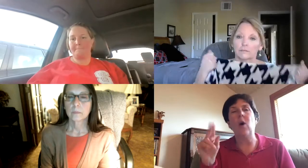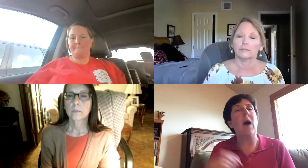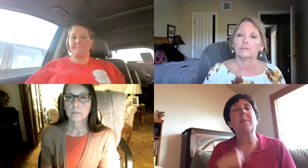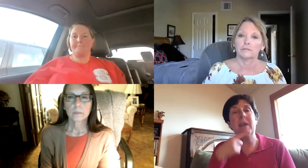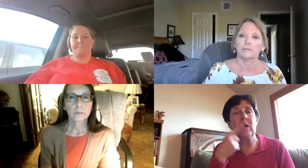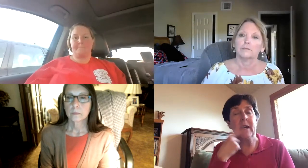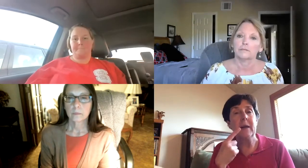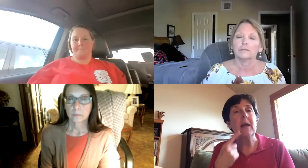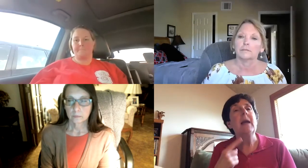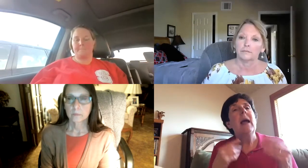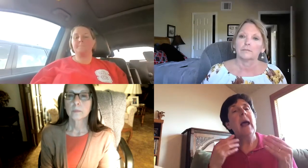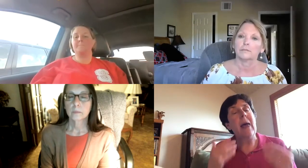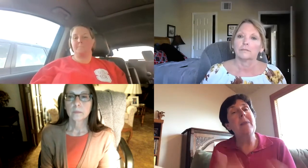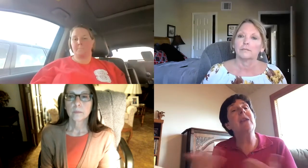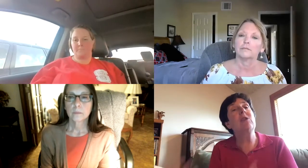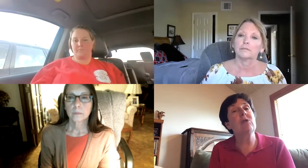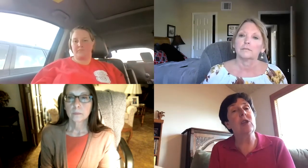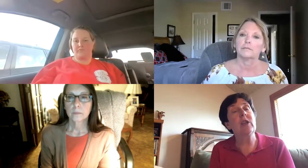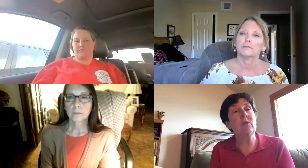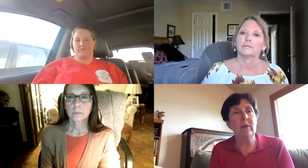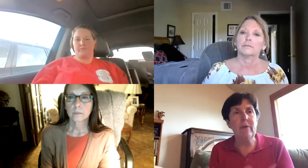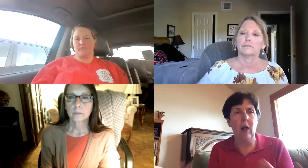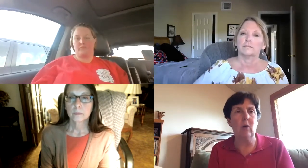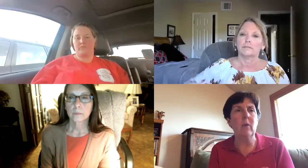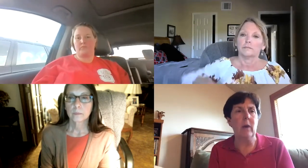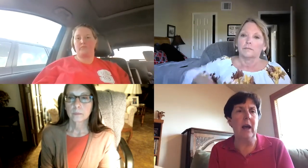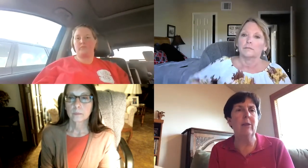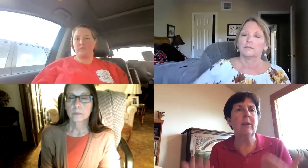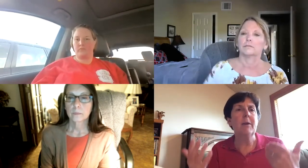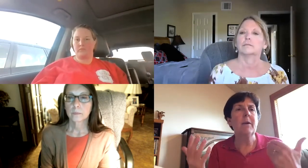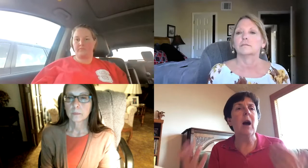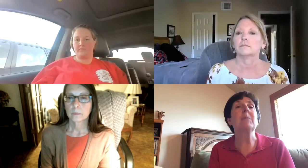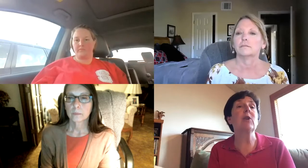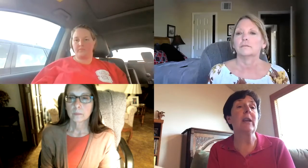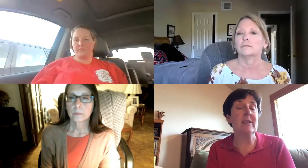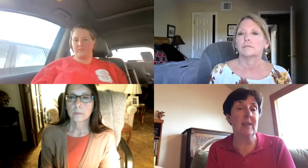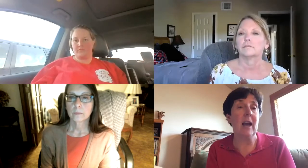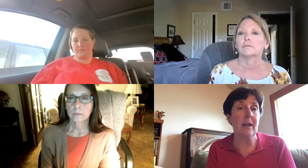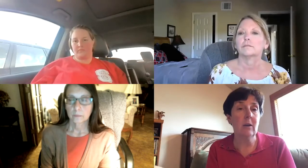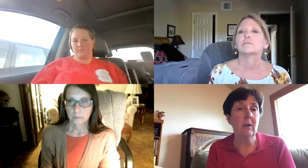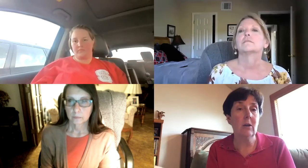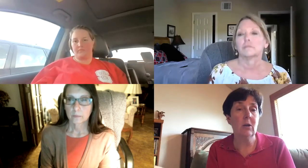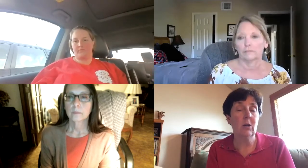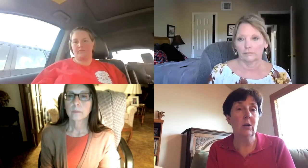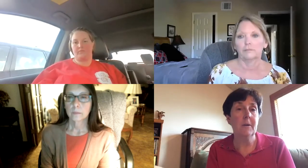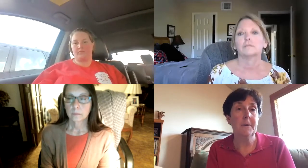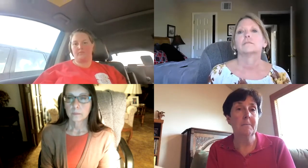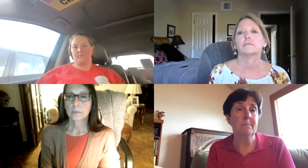no, I'm hearing. And then usually you would follow it with, I'm learning sign.